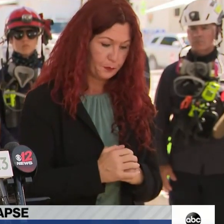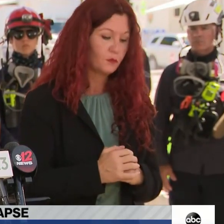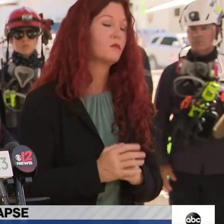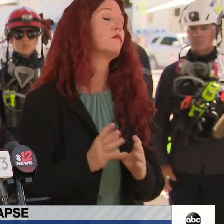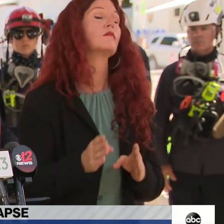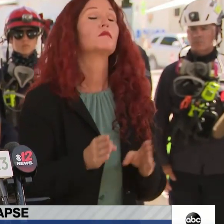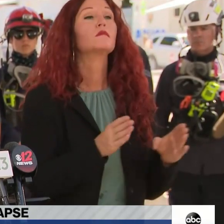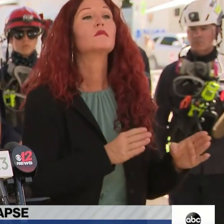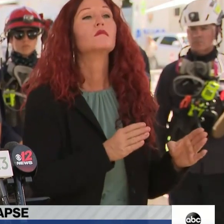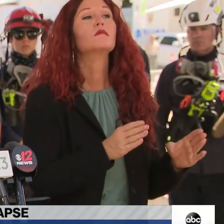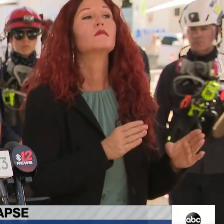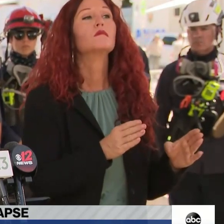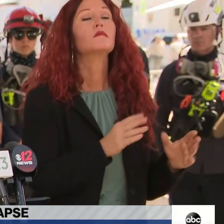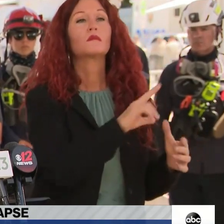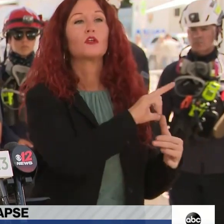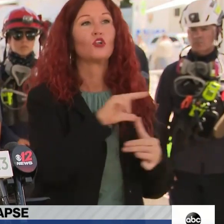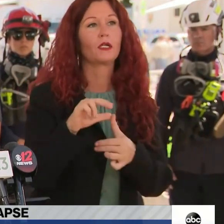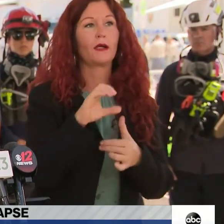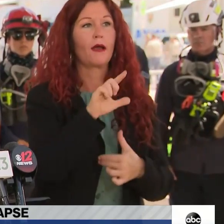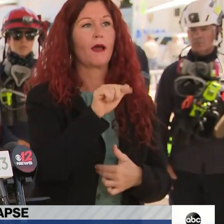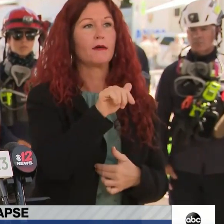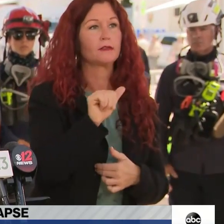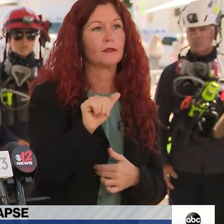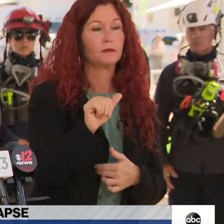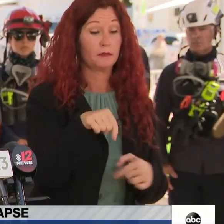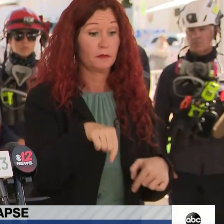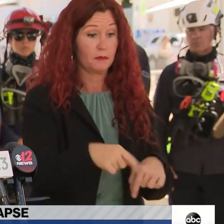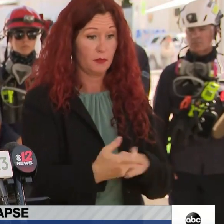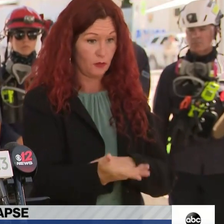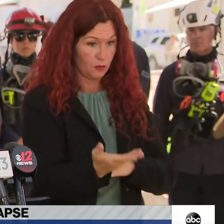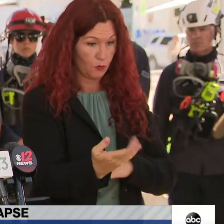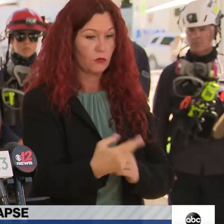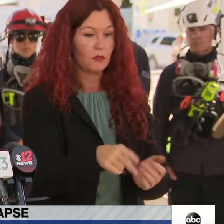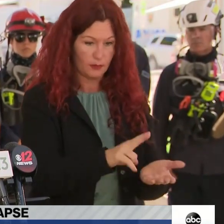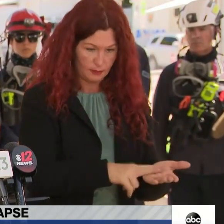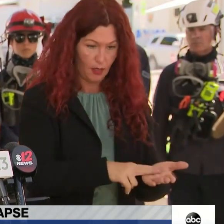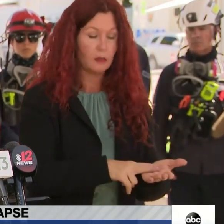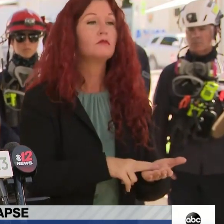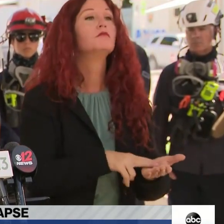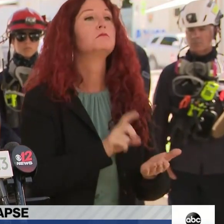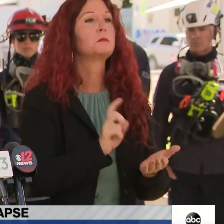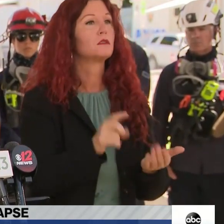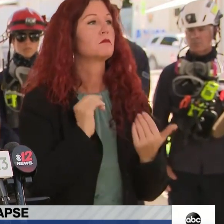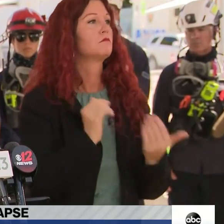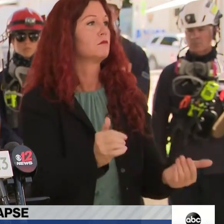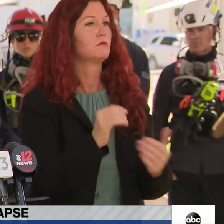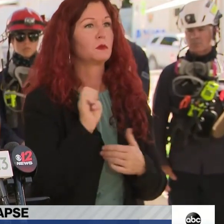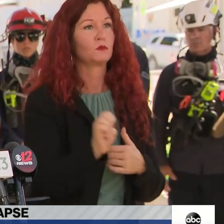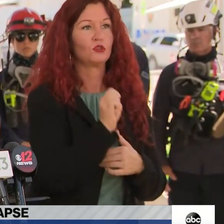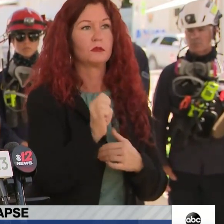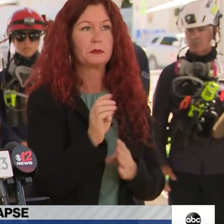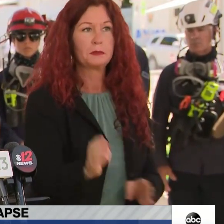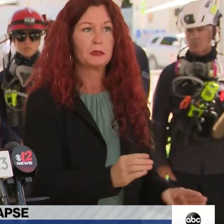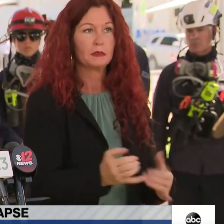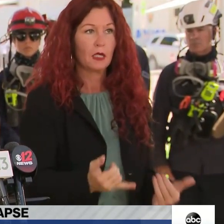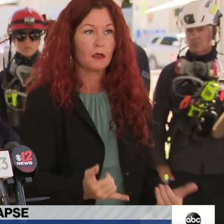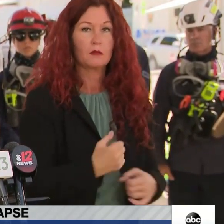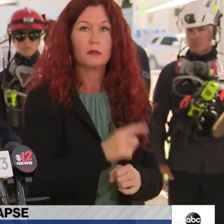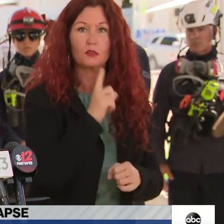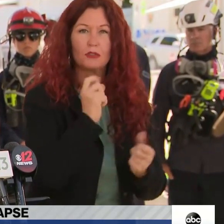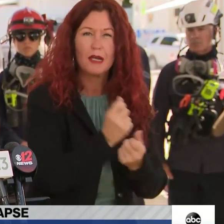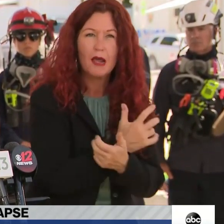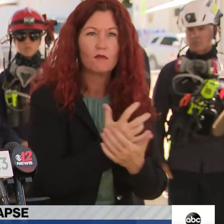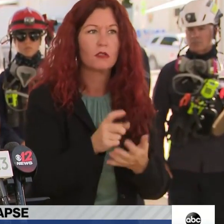Elsa, and out of an abundance of caution, we are ensuring that we are mobilizing everything we need in the county